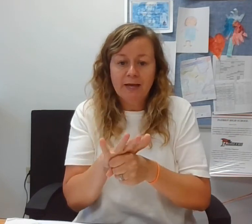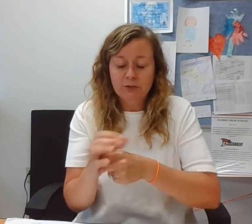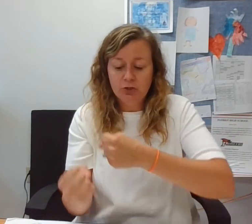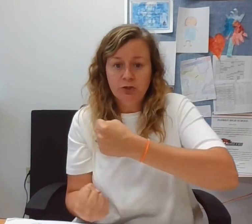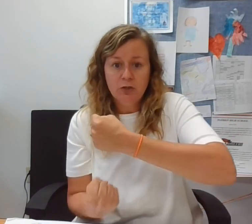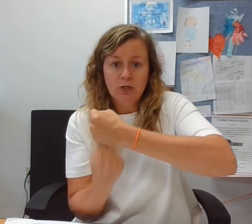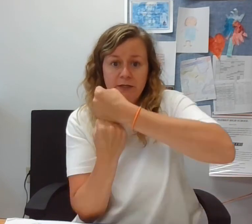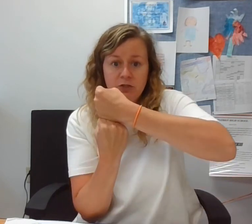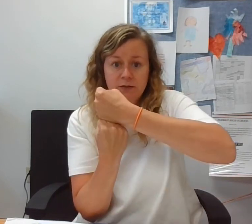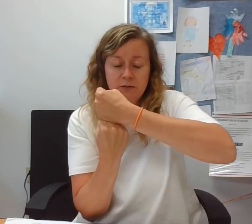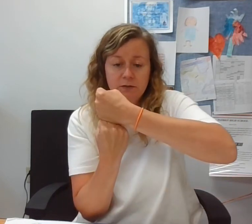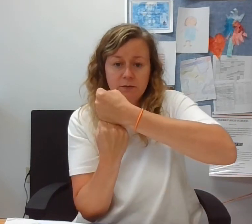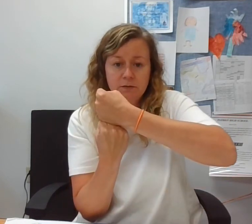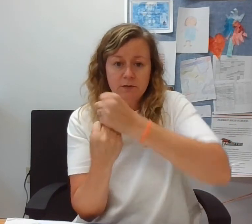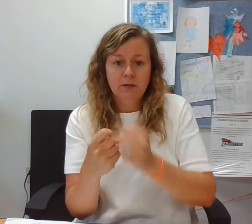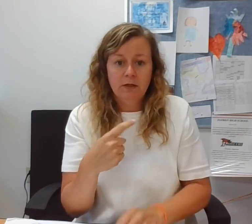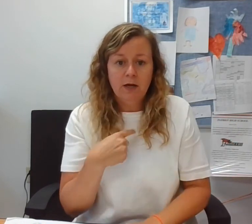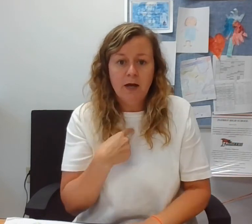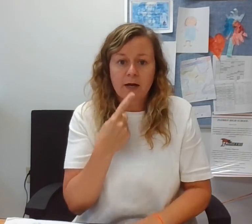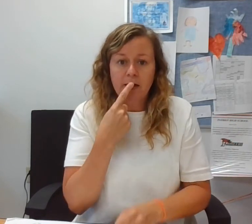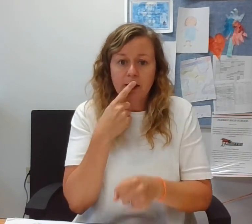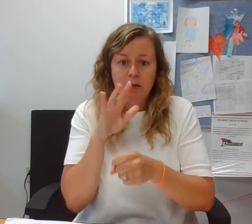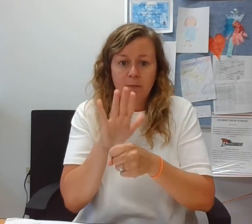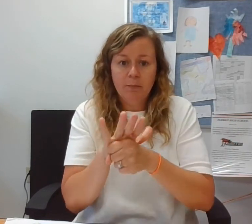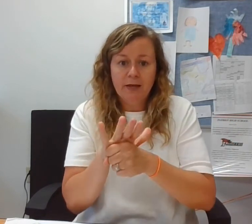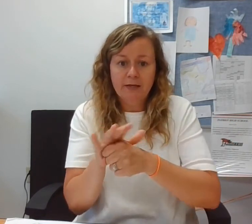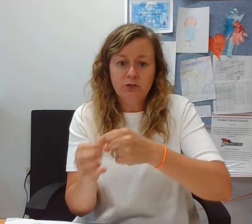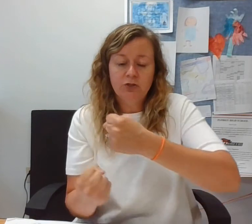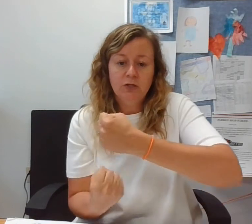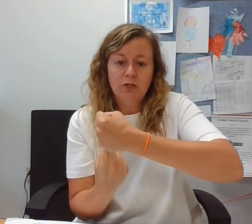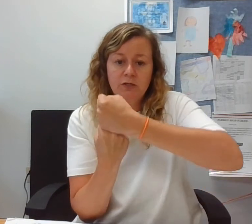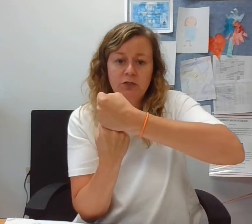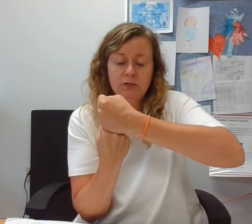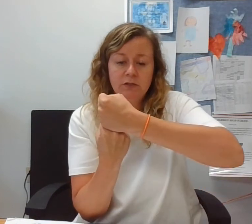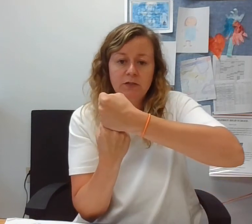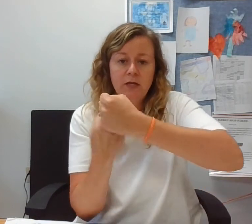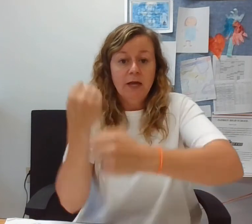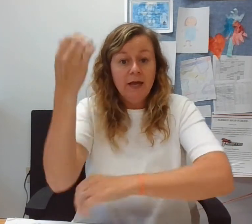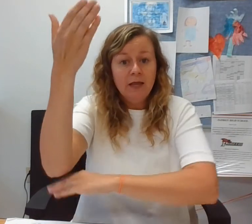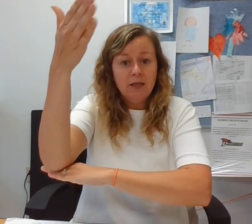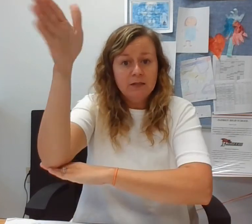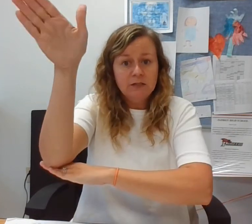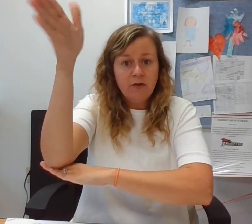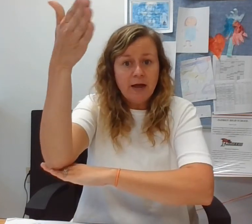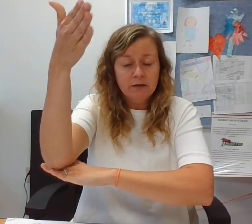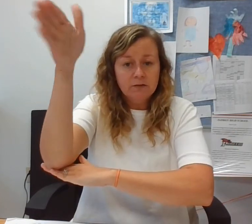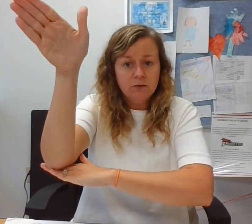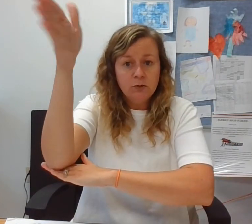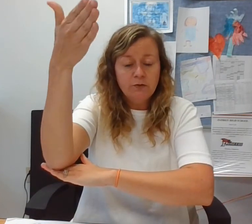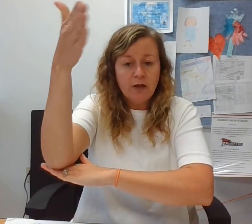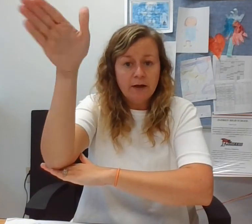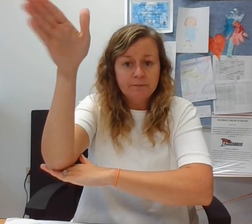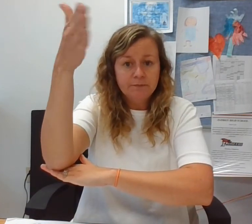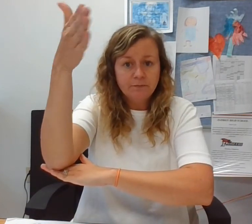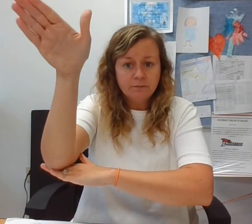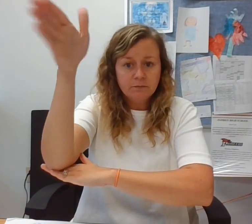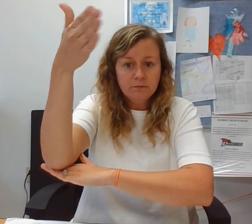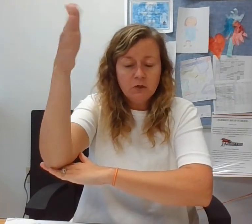pledge allegiance. I pledge allegiance. And then this is flag, to the flag. You're